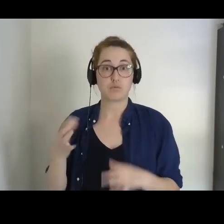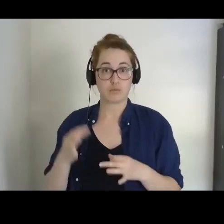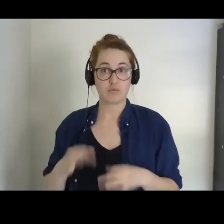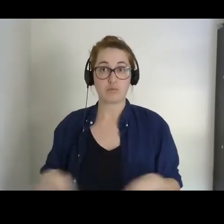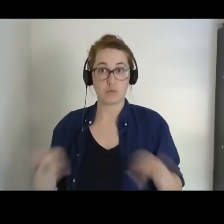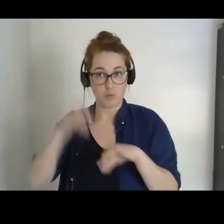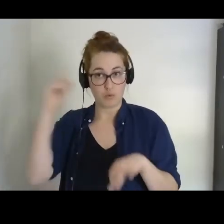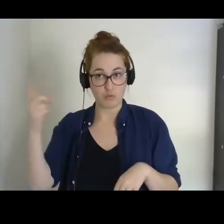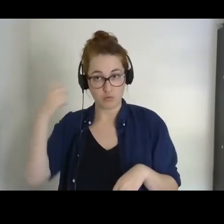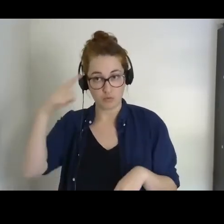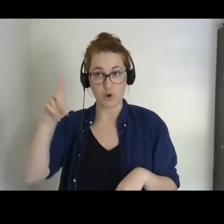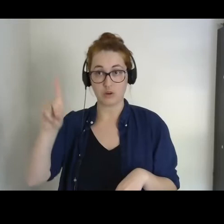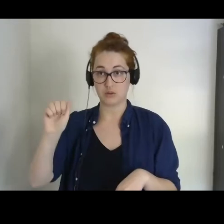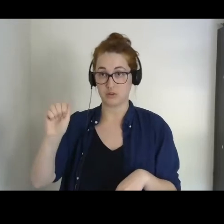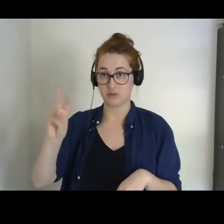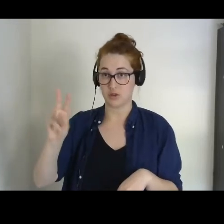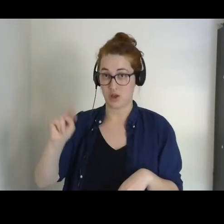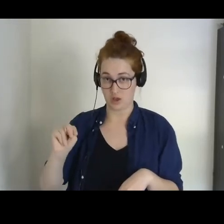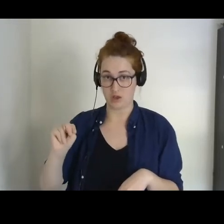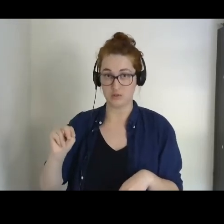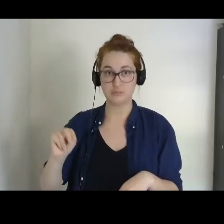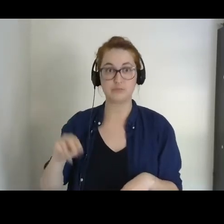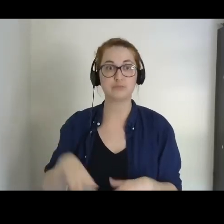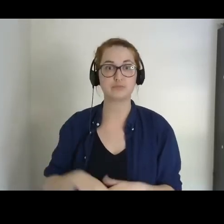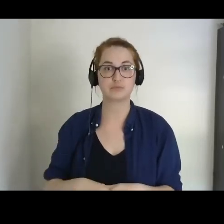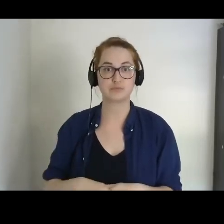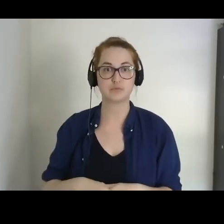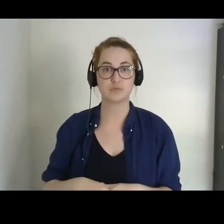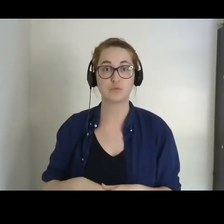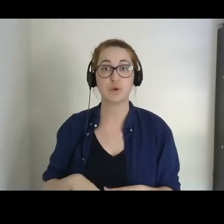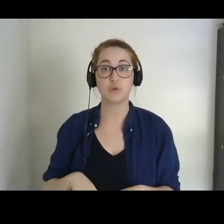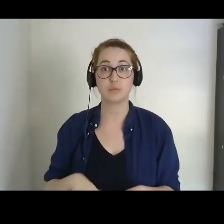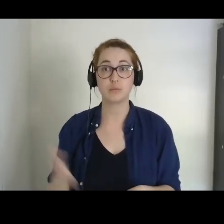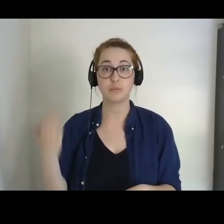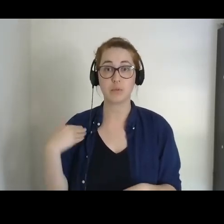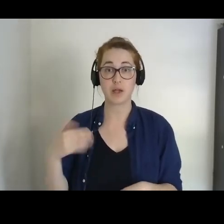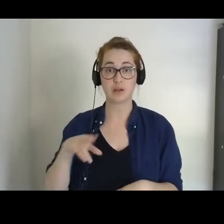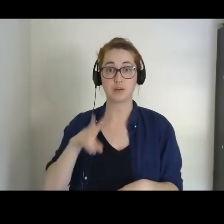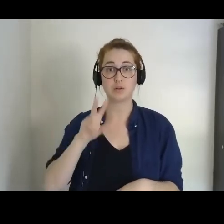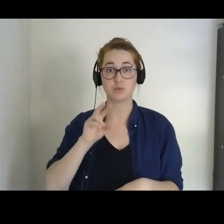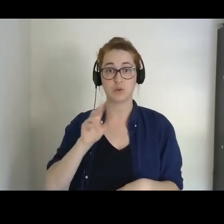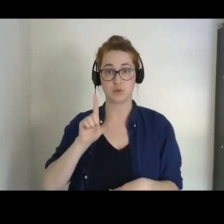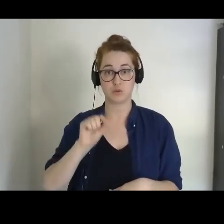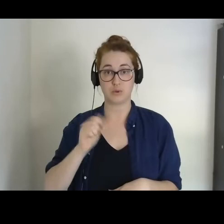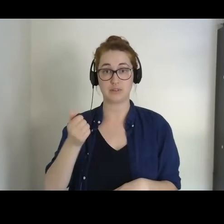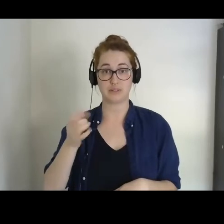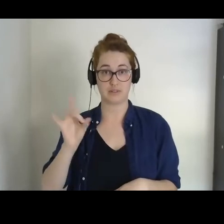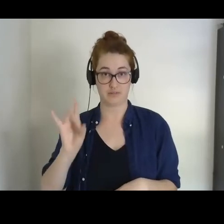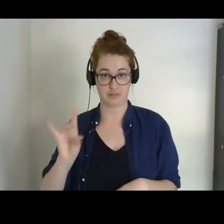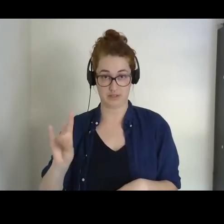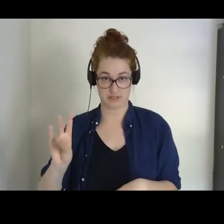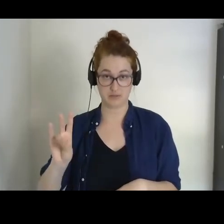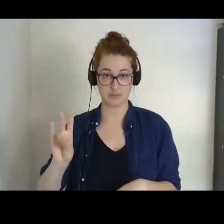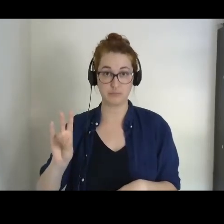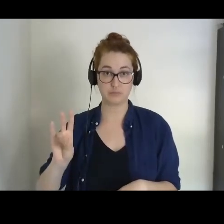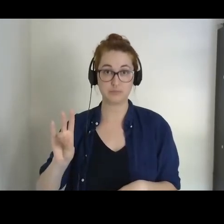an example from the 2017, but invite any participants here to go to the Canadian Human Rights Commission website to see what they will find is